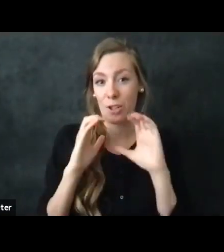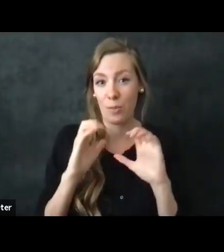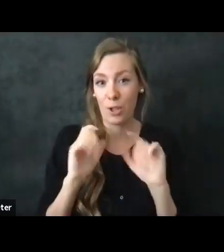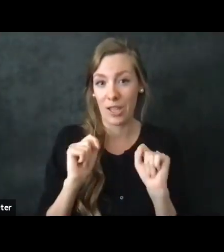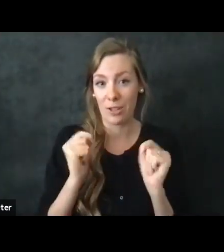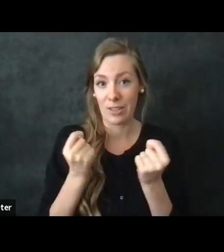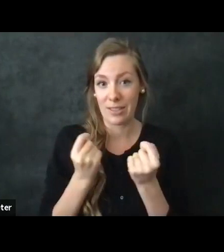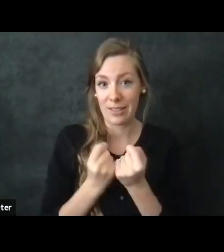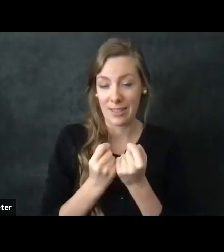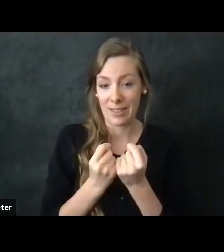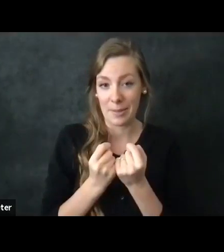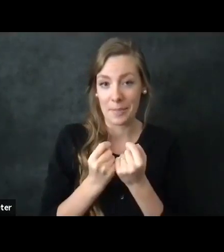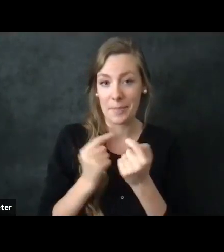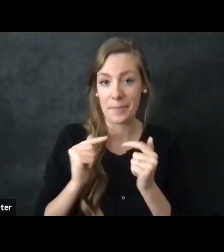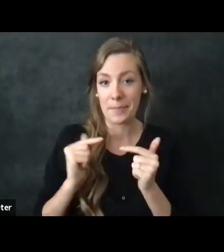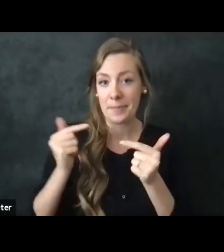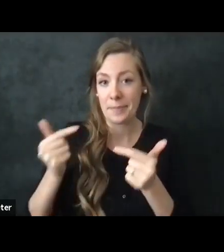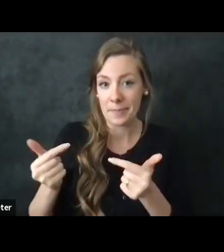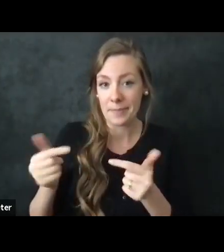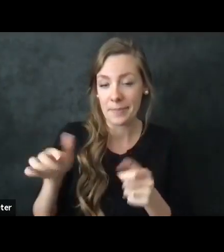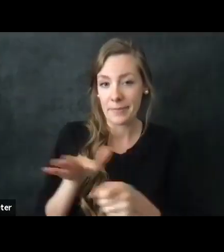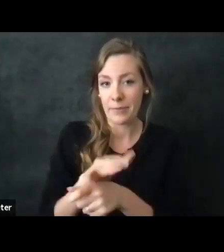our Spanish-speaking viewers. Gilbert?